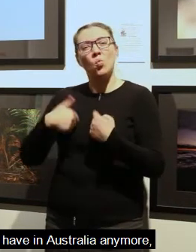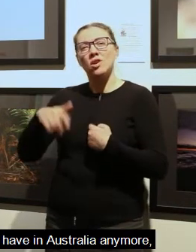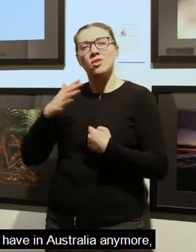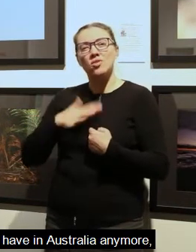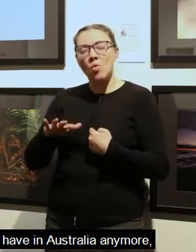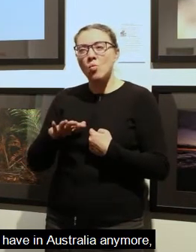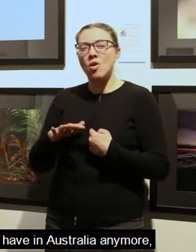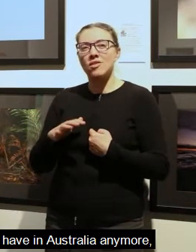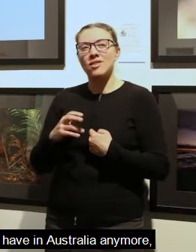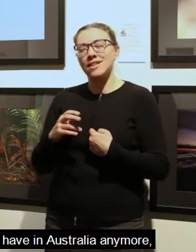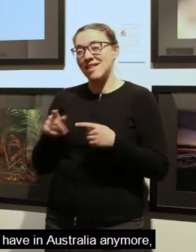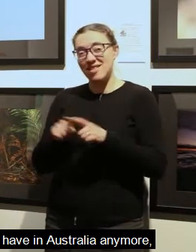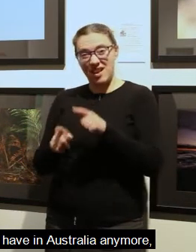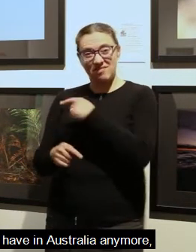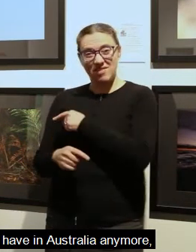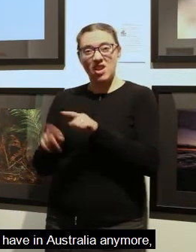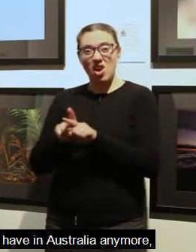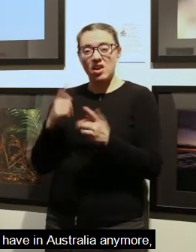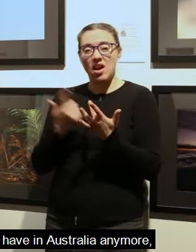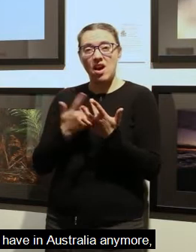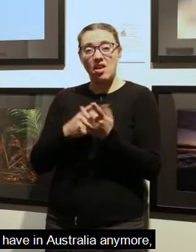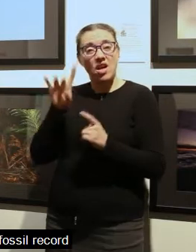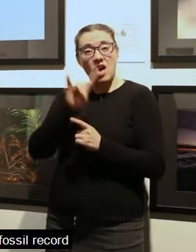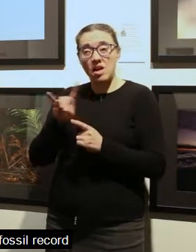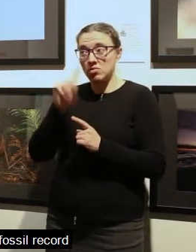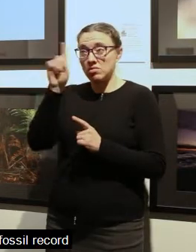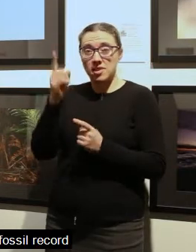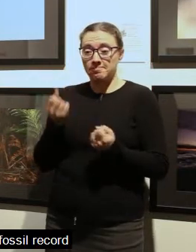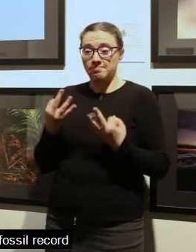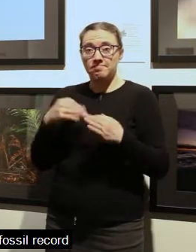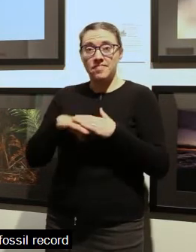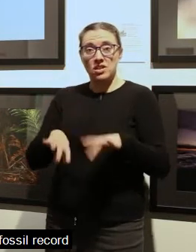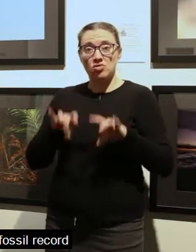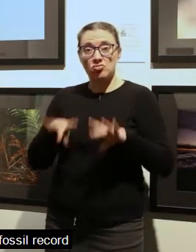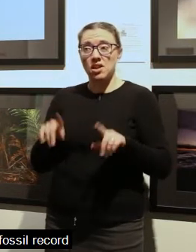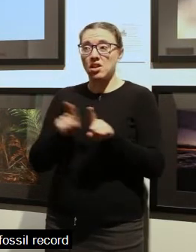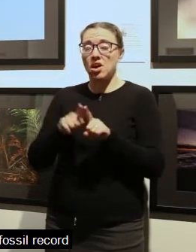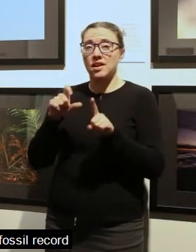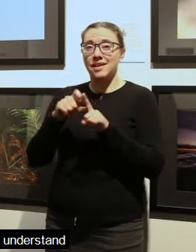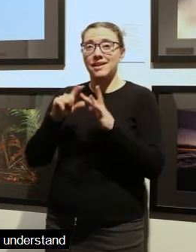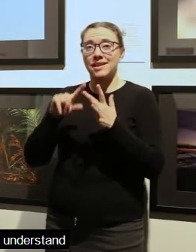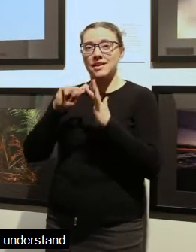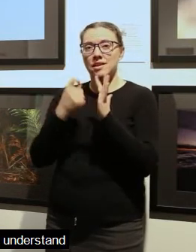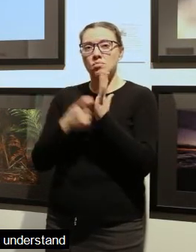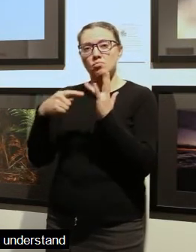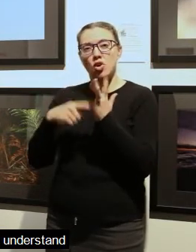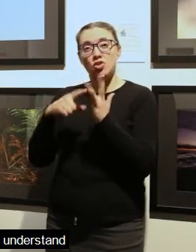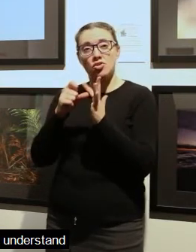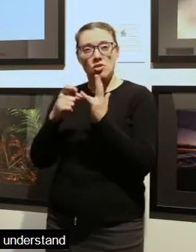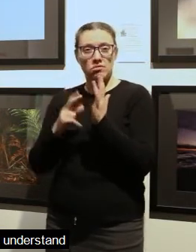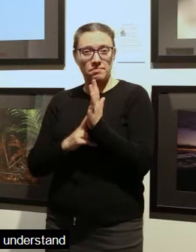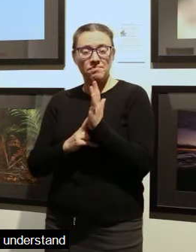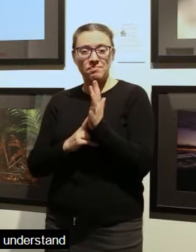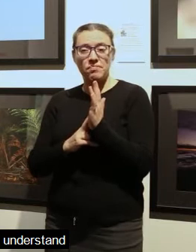of other animals that we don't have in Australia anymore. So I think studying the fossil record is a really good